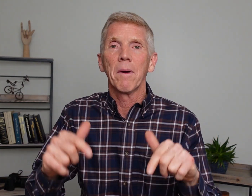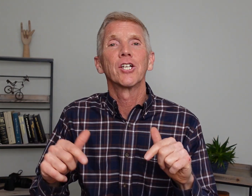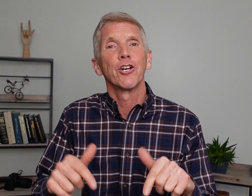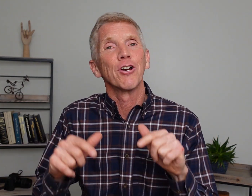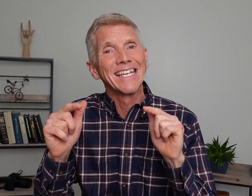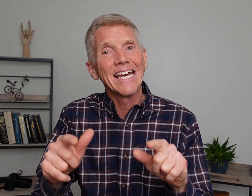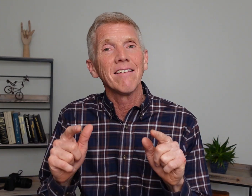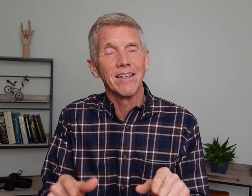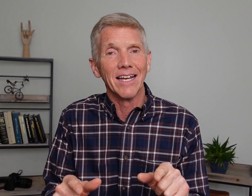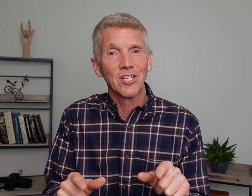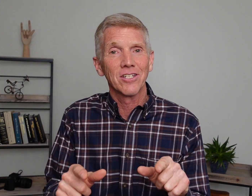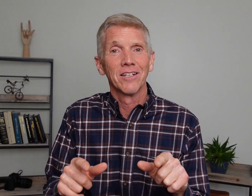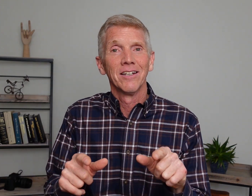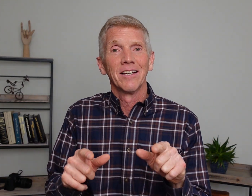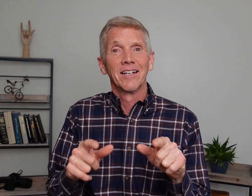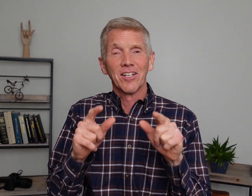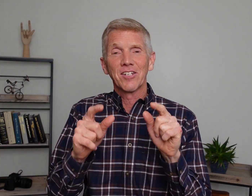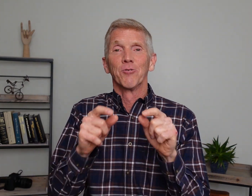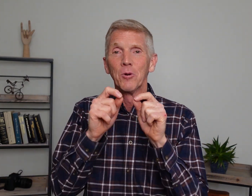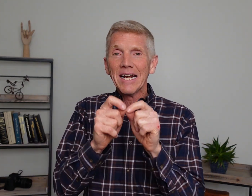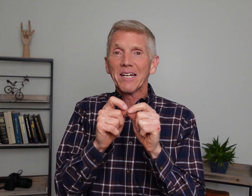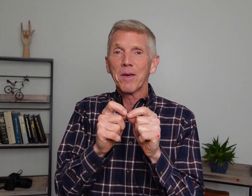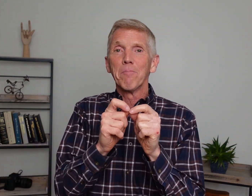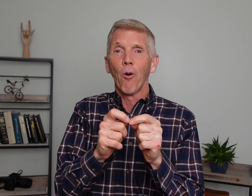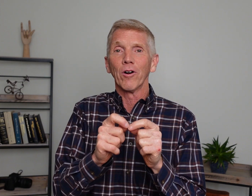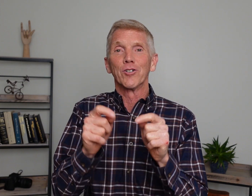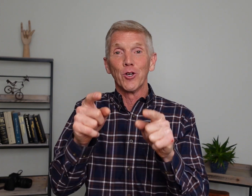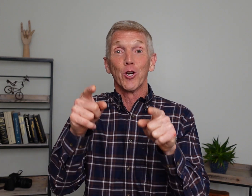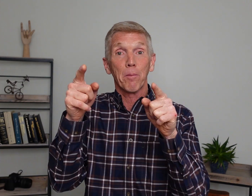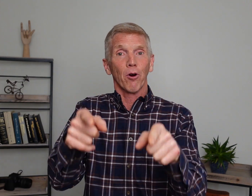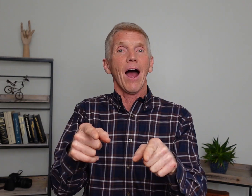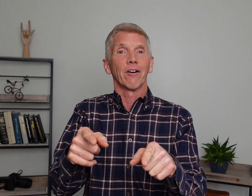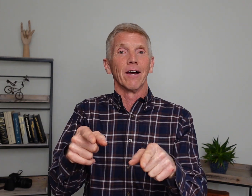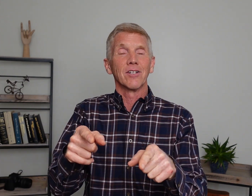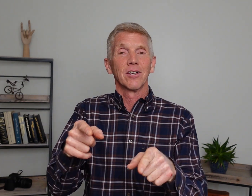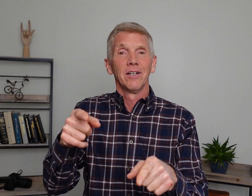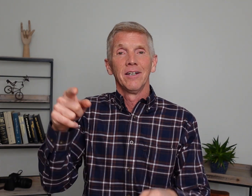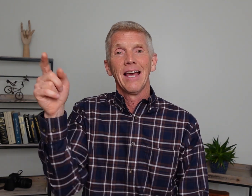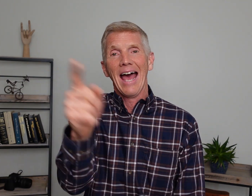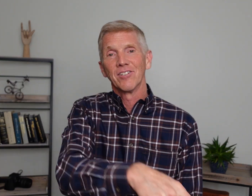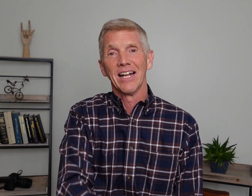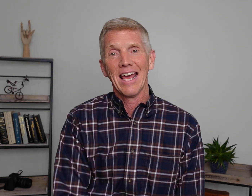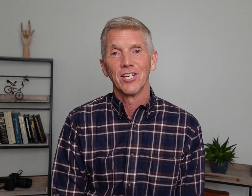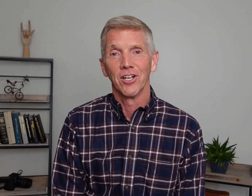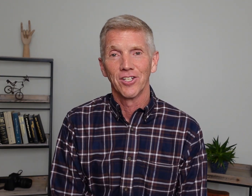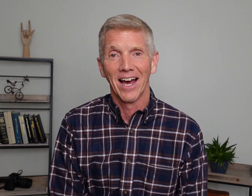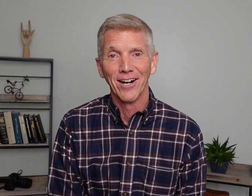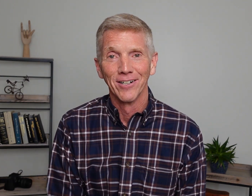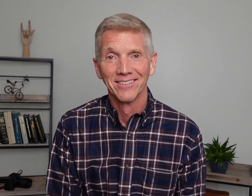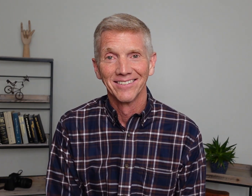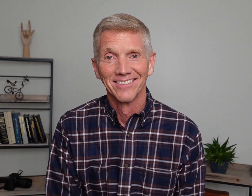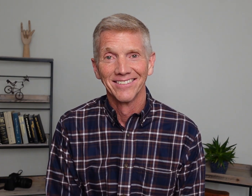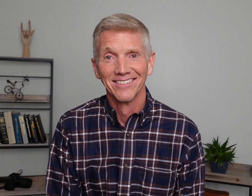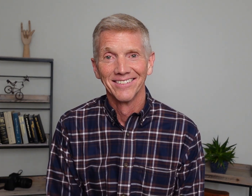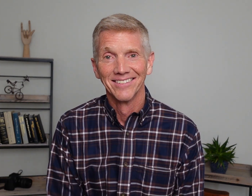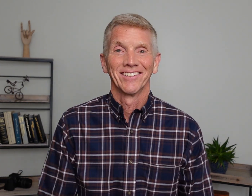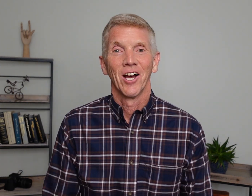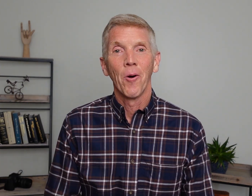sure you're getting this because this is really going to be important to your progress as an ASL signer. Okay,